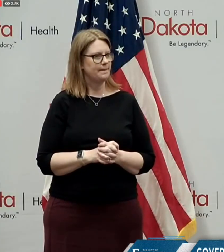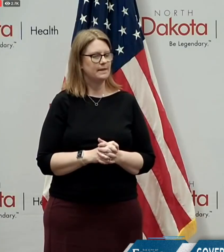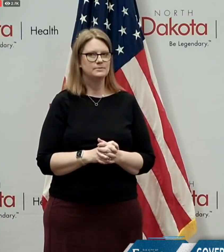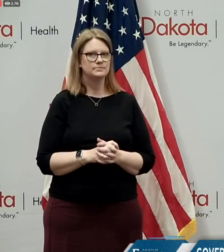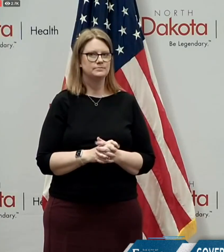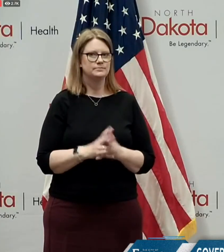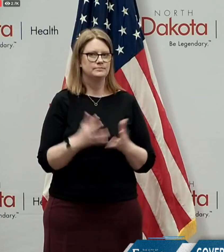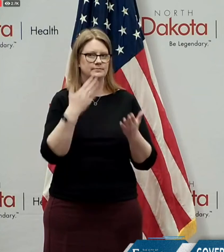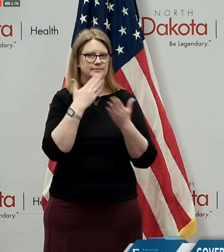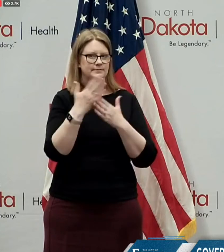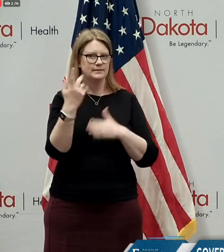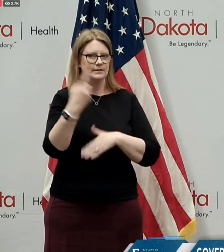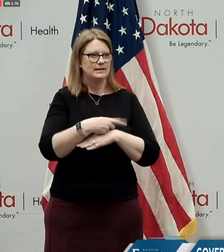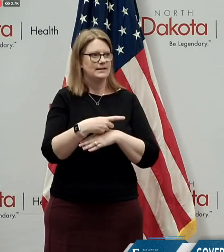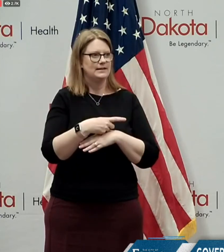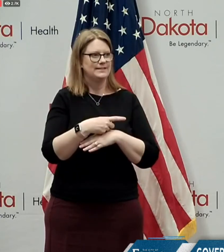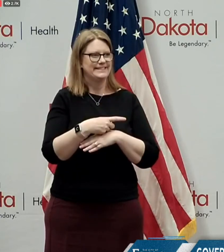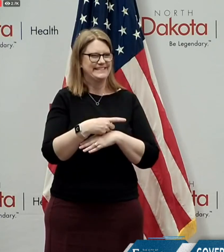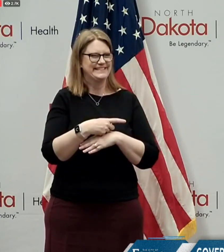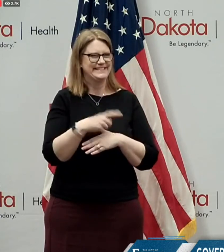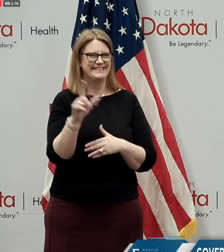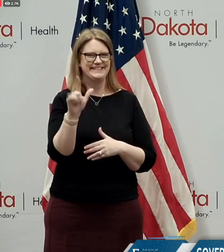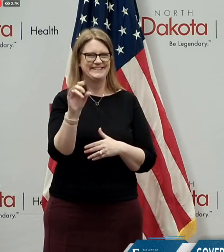Abeta Washte. Good day.